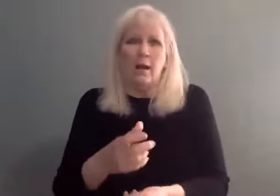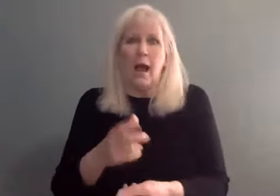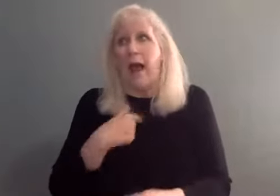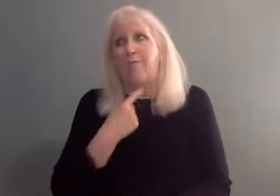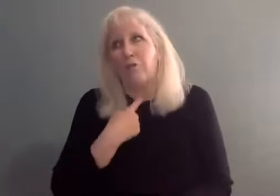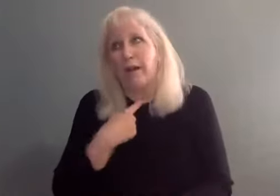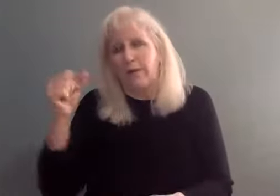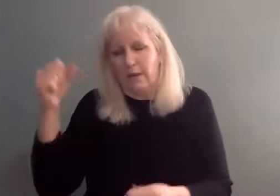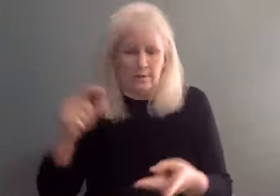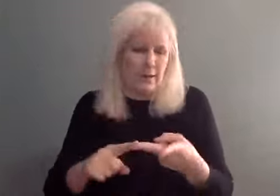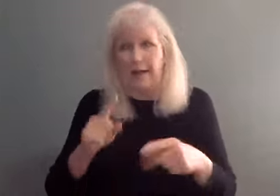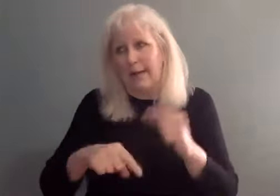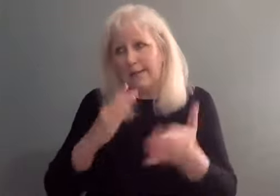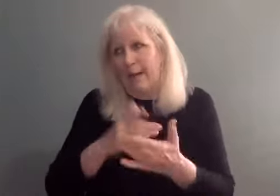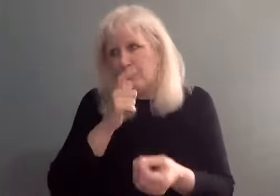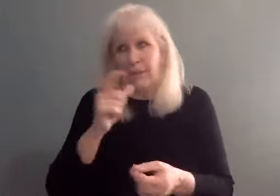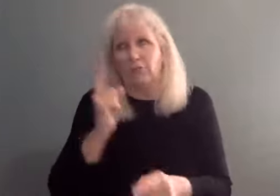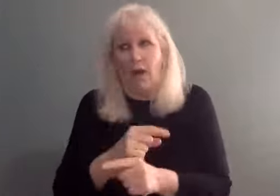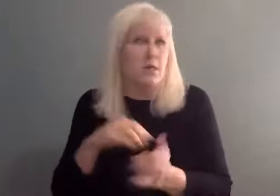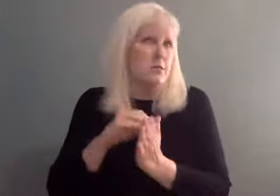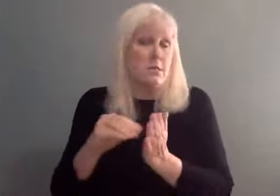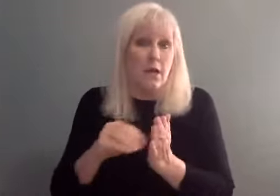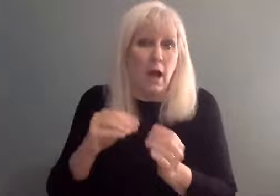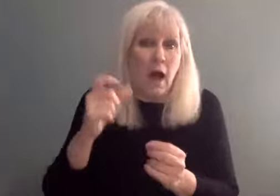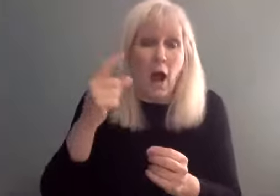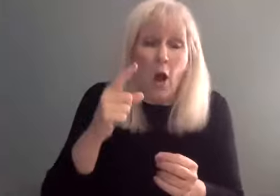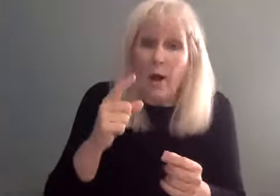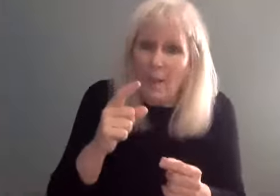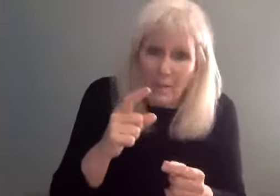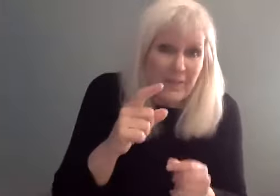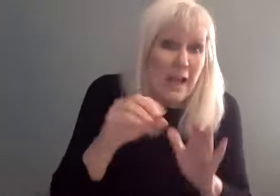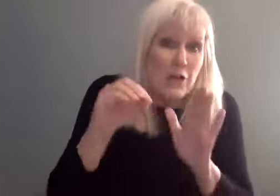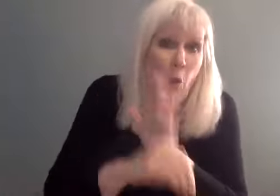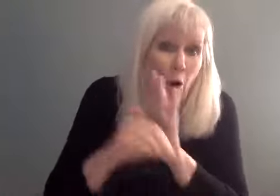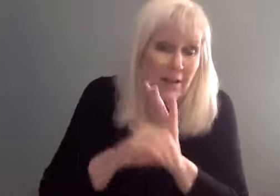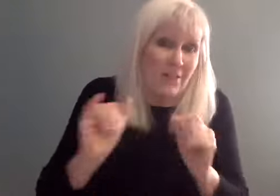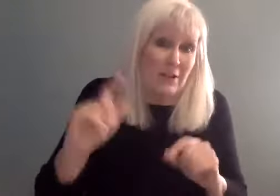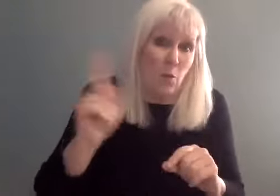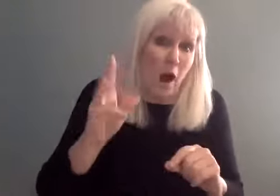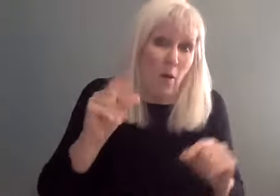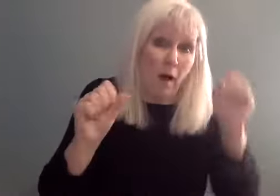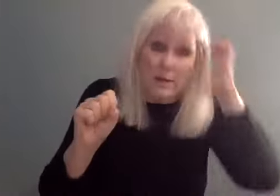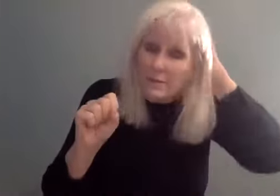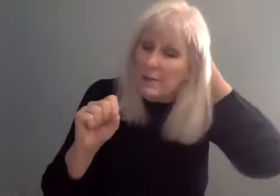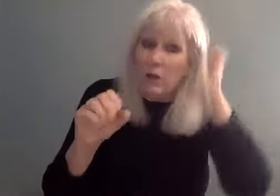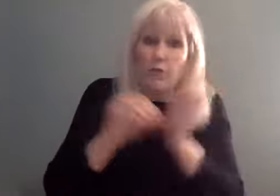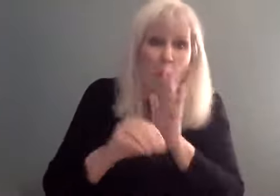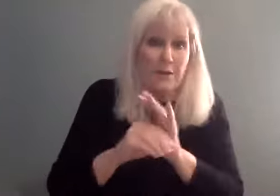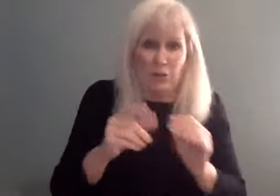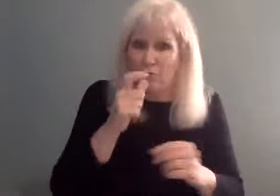couldn't stop drinking, because I ended up in New Orleans and you drink 24/7. And that was it. I mean, I got kicked out of the carnival.